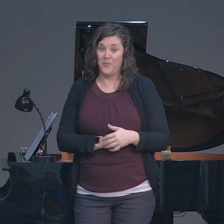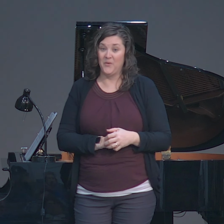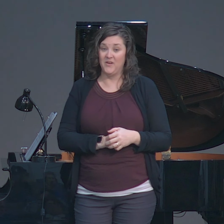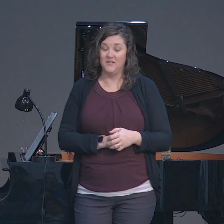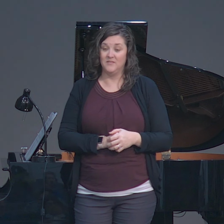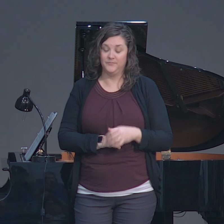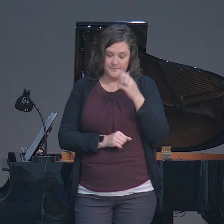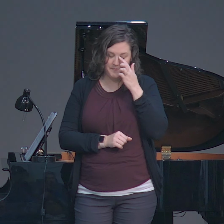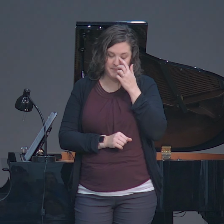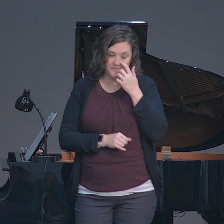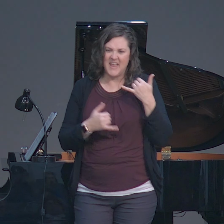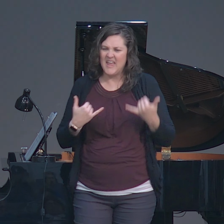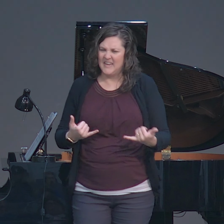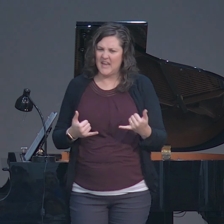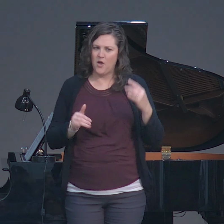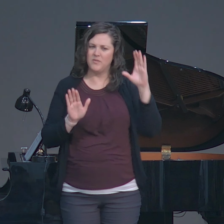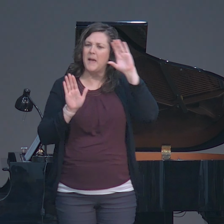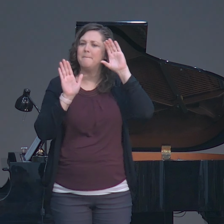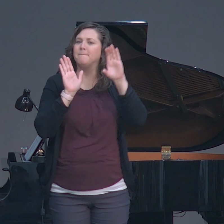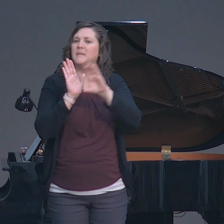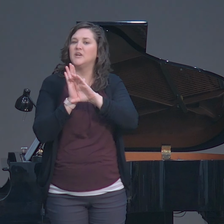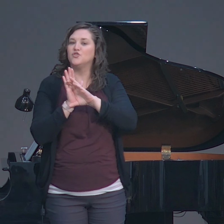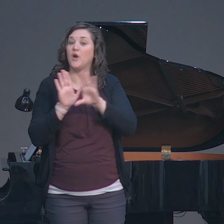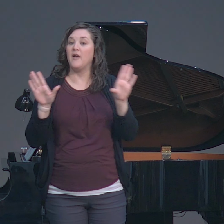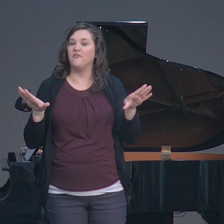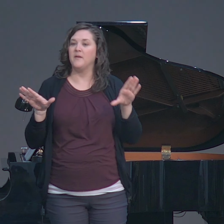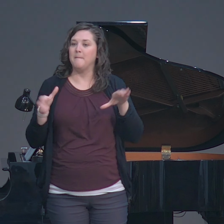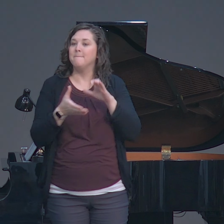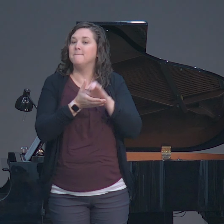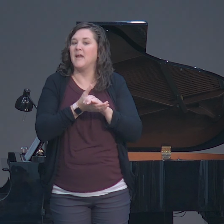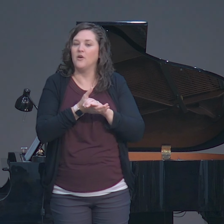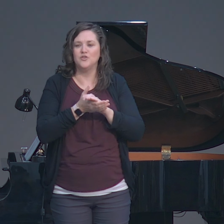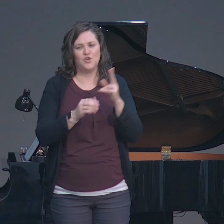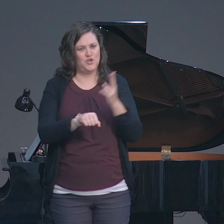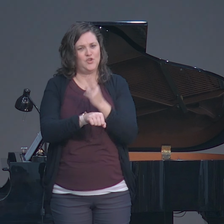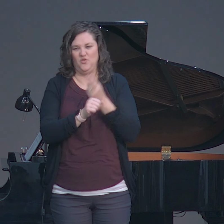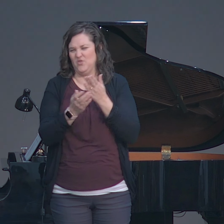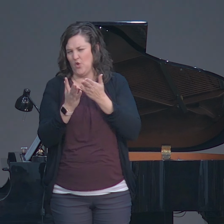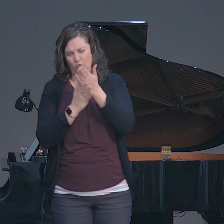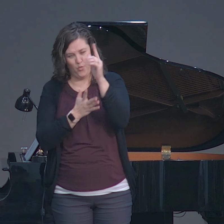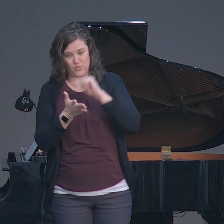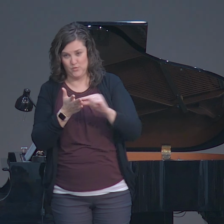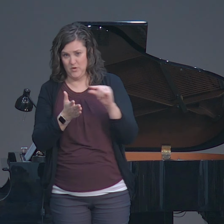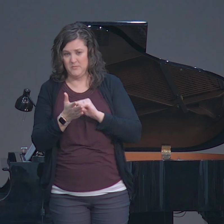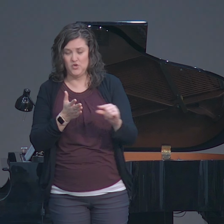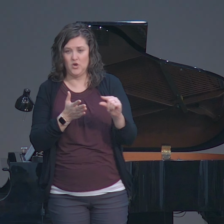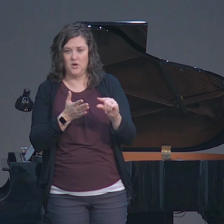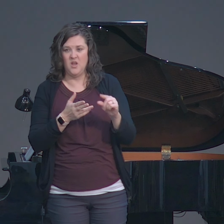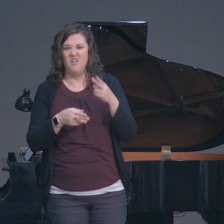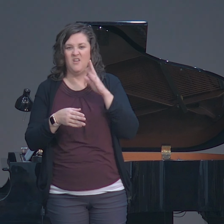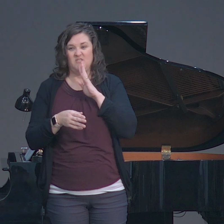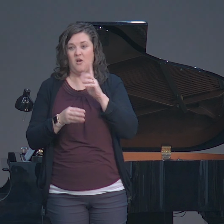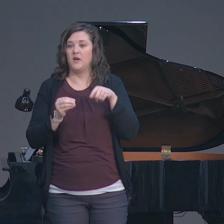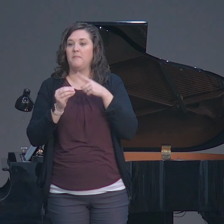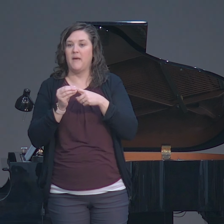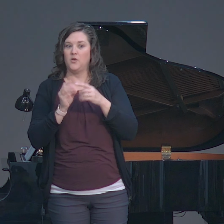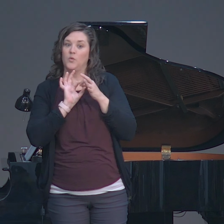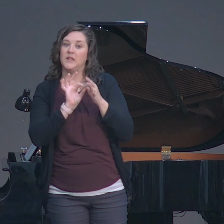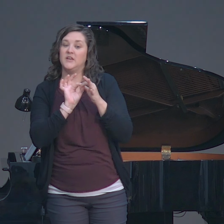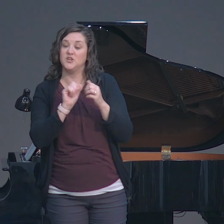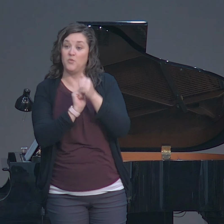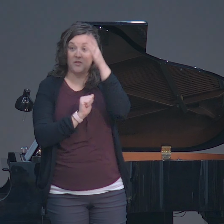Now, the imagery of marriage is used all over Scripture to refer to the relationship of God to his